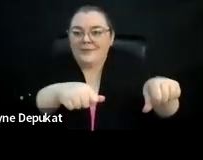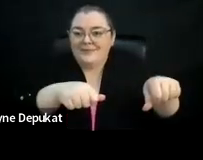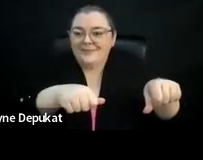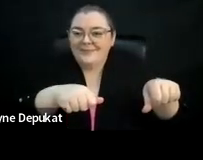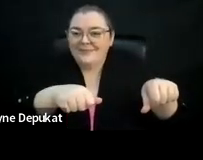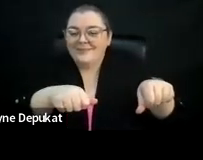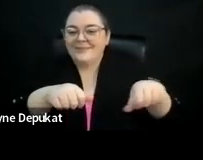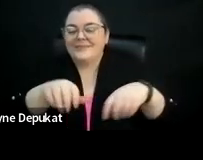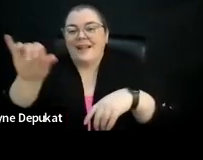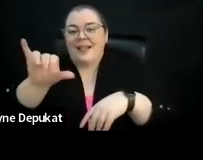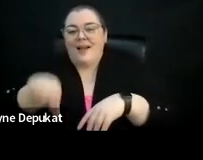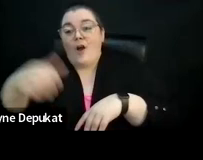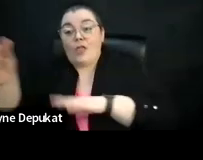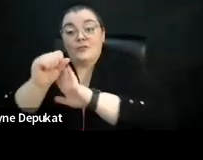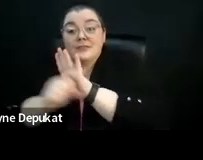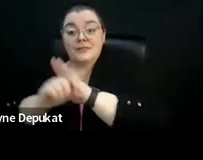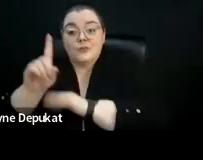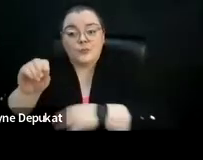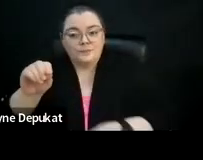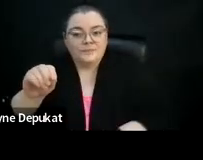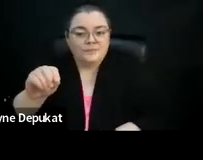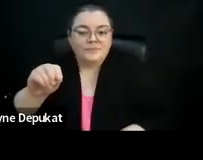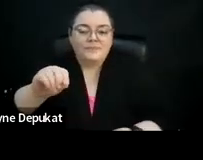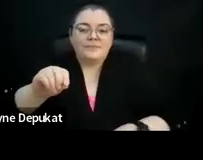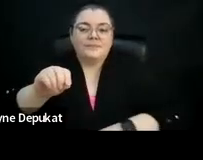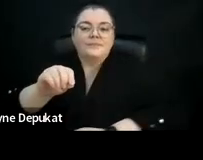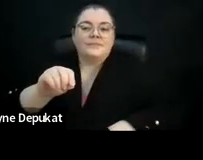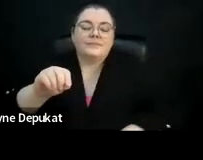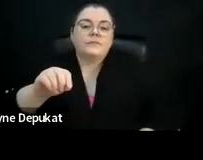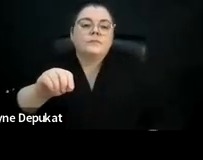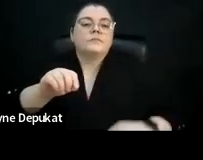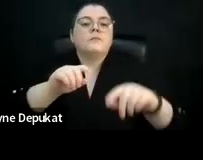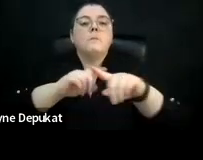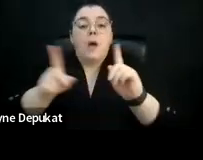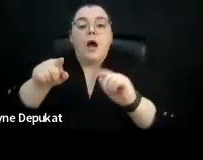I wish it would be publicly posted like other states do.